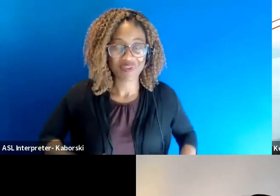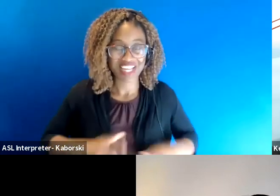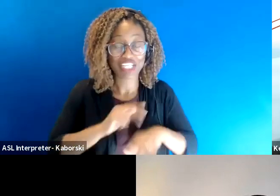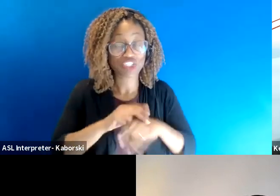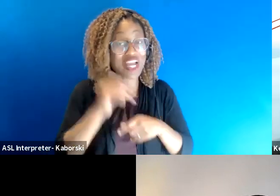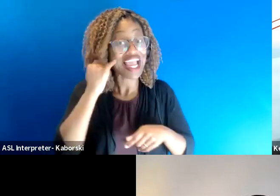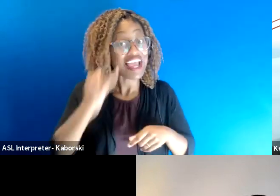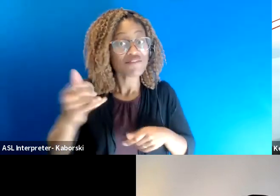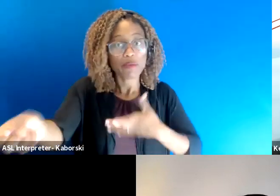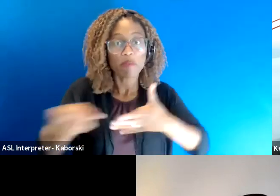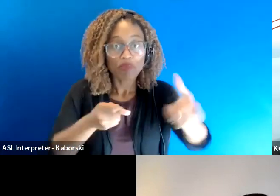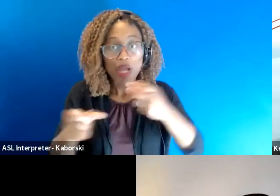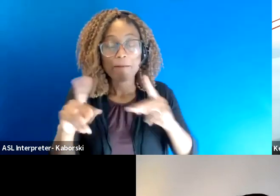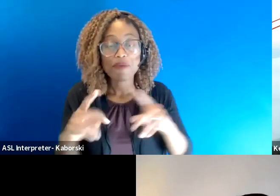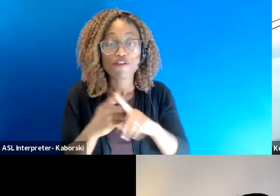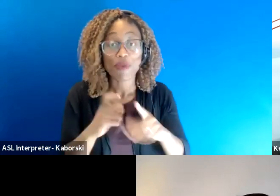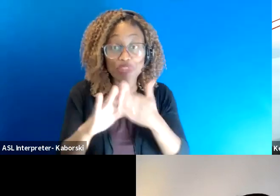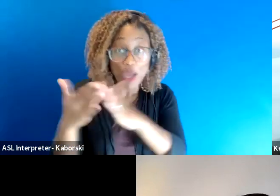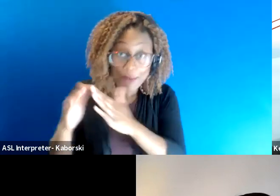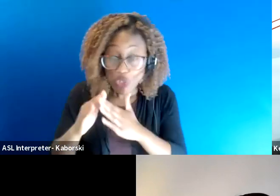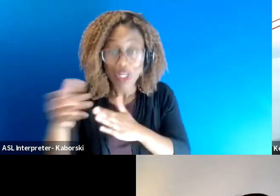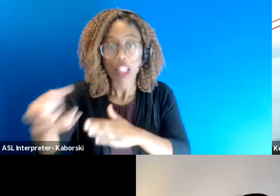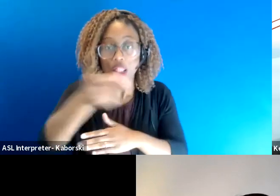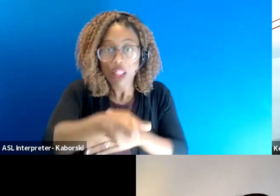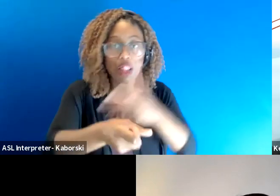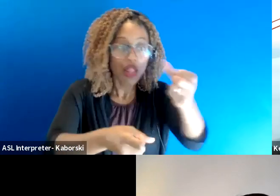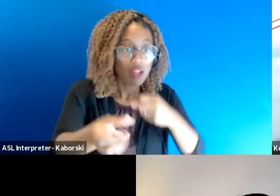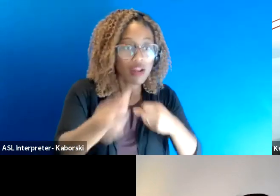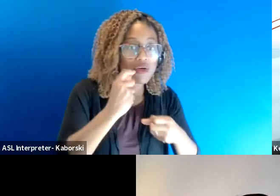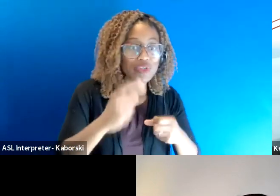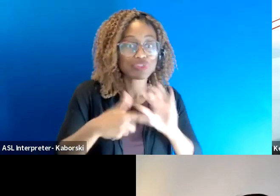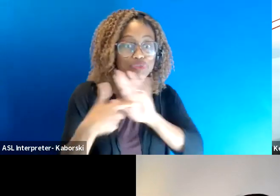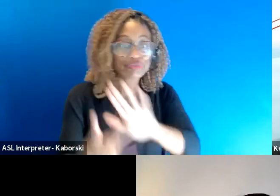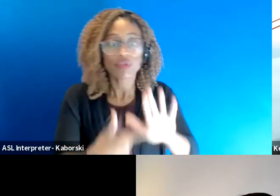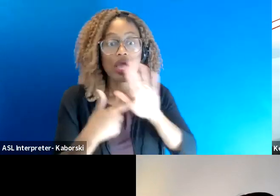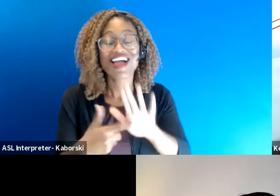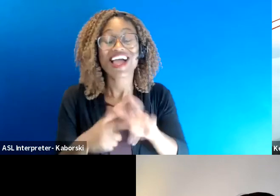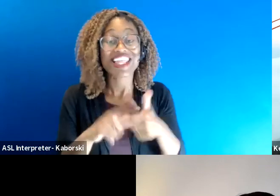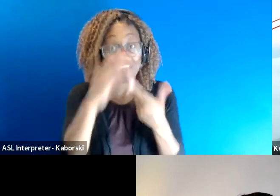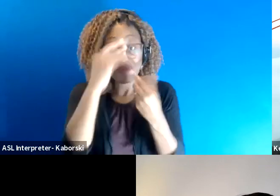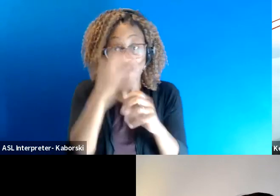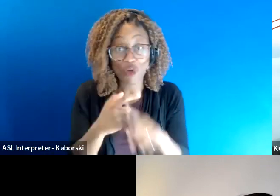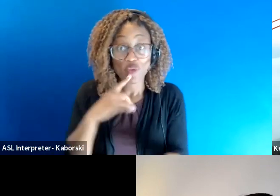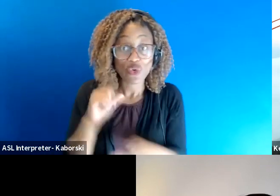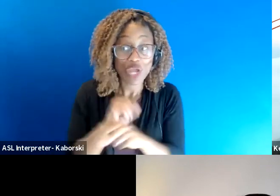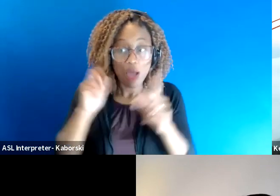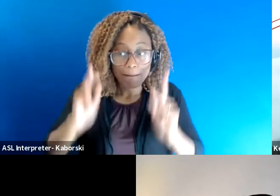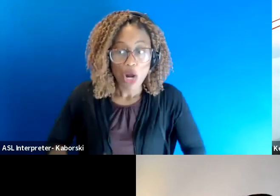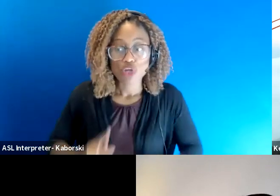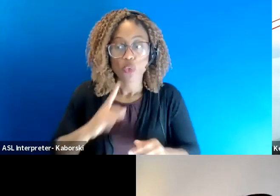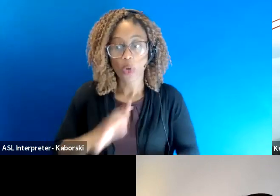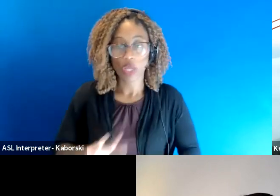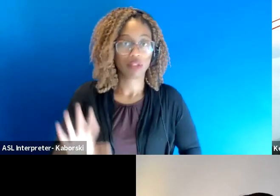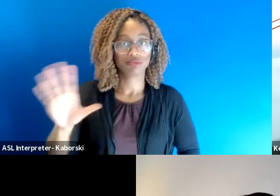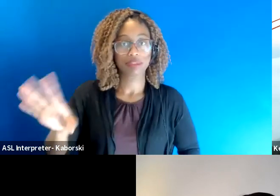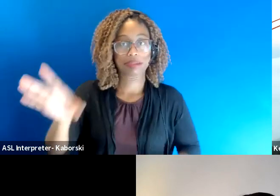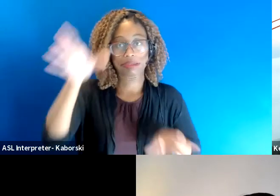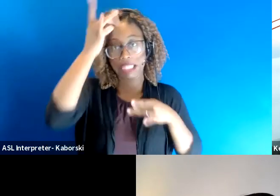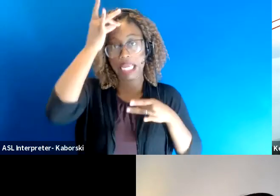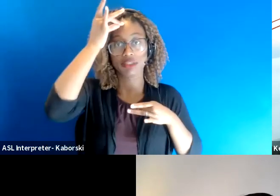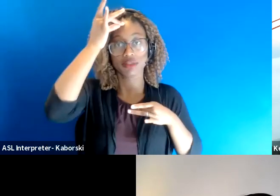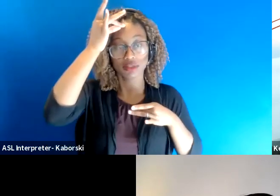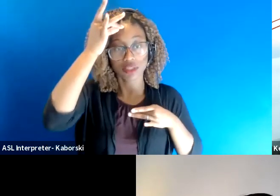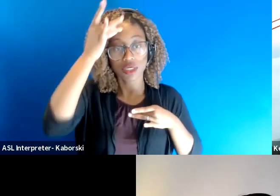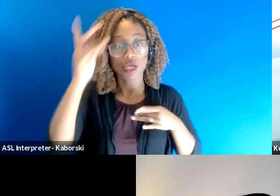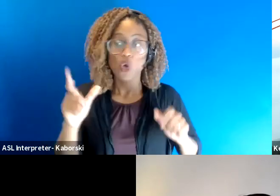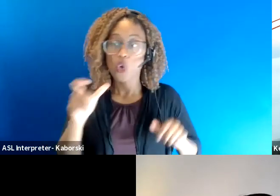if the information was coming from actual real people, victims of people who